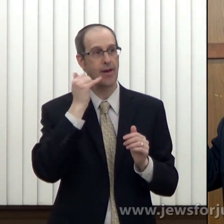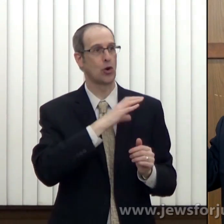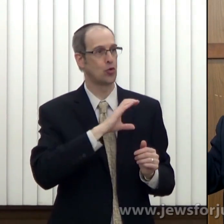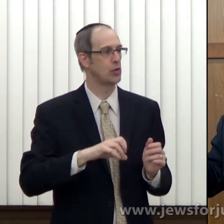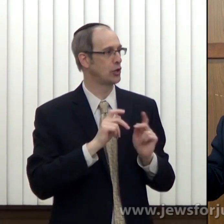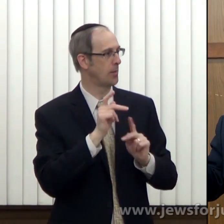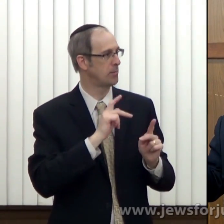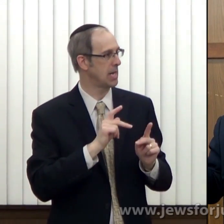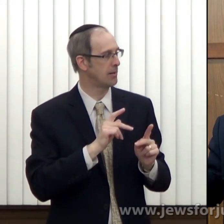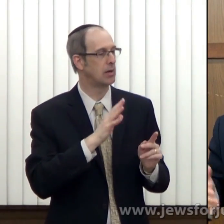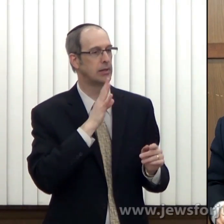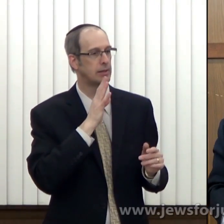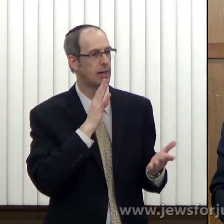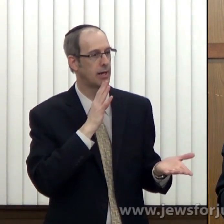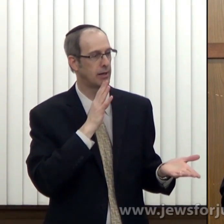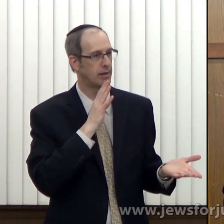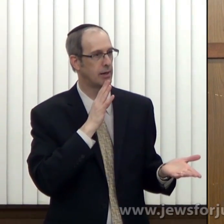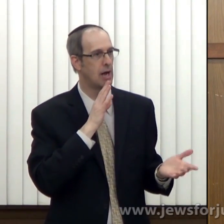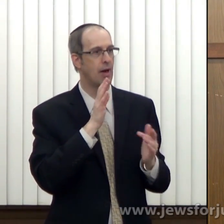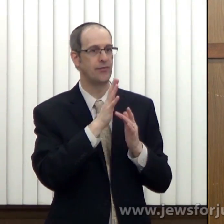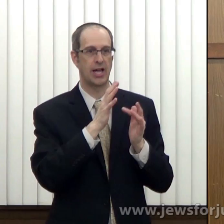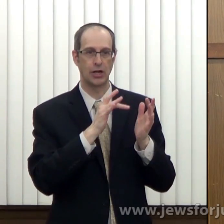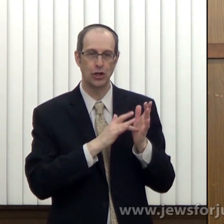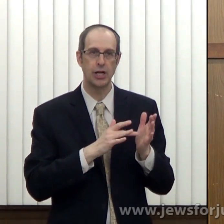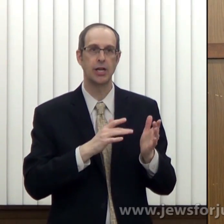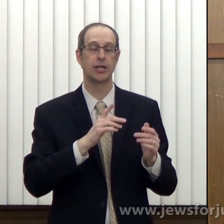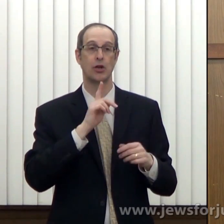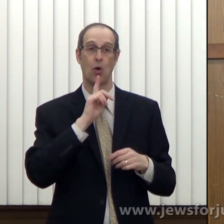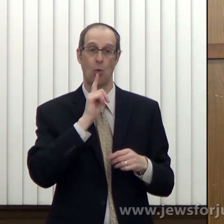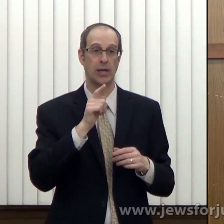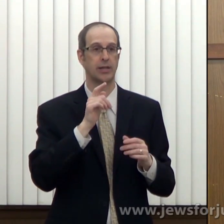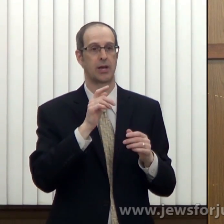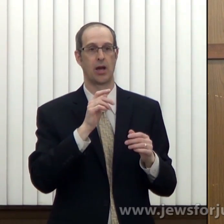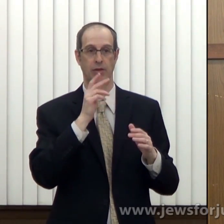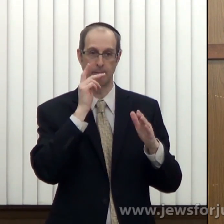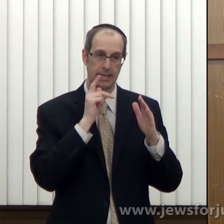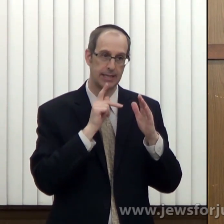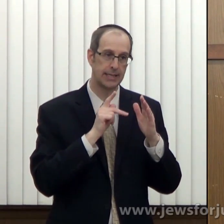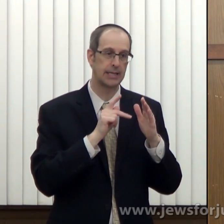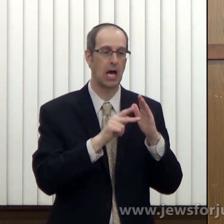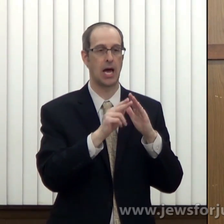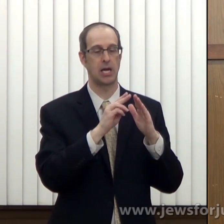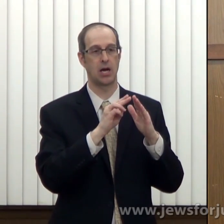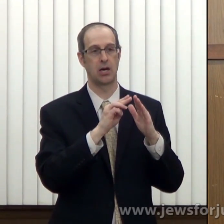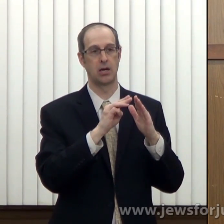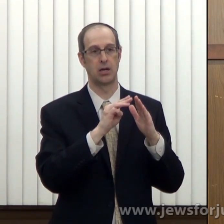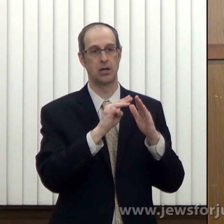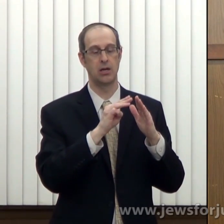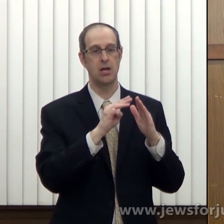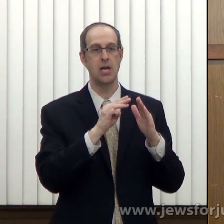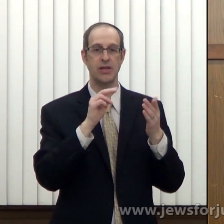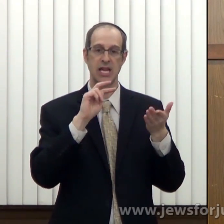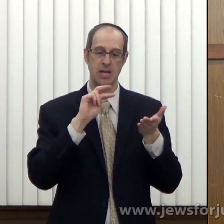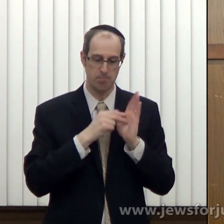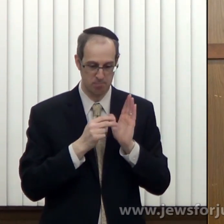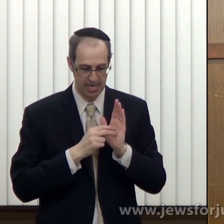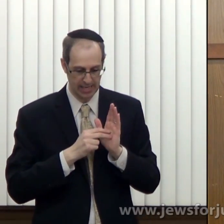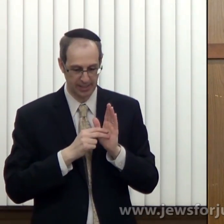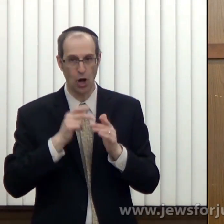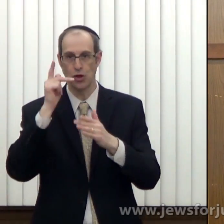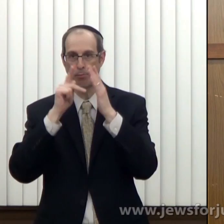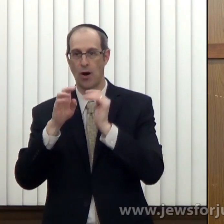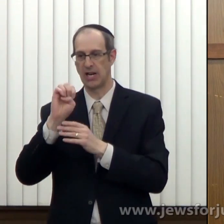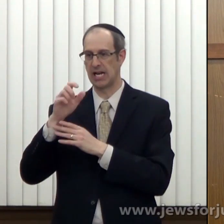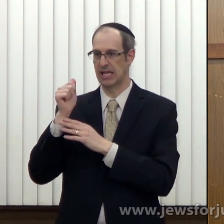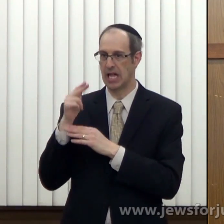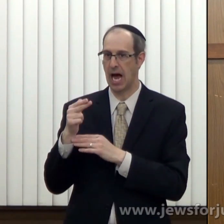Christians are claiming that Jesus was the Messiah, then Elijah the prophet would have had to have returned